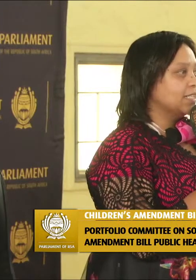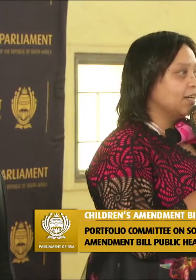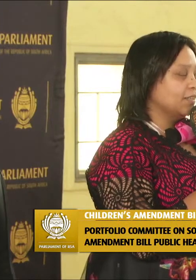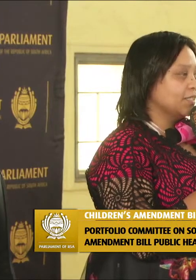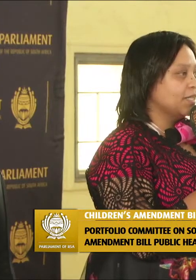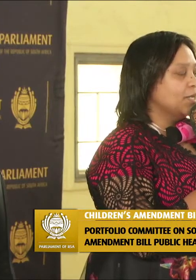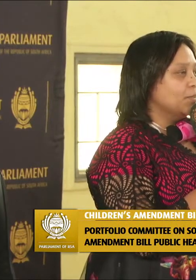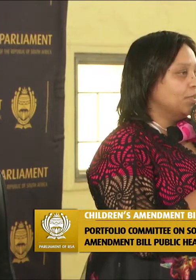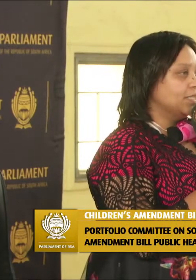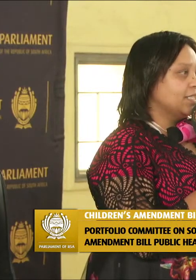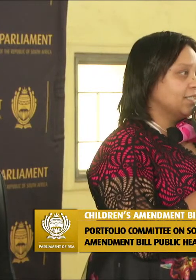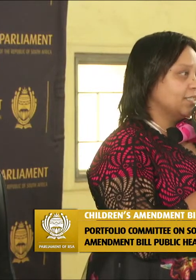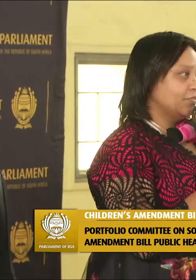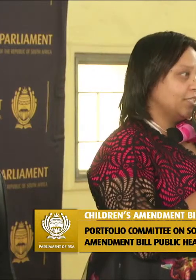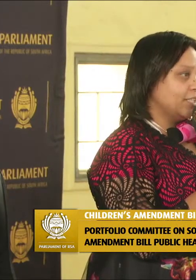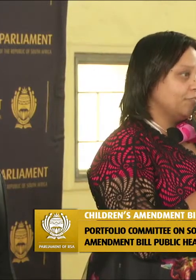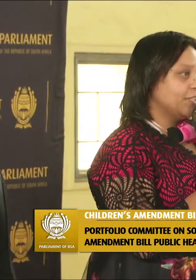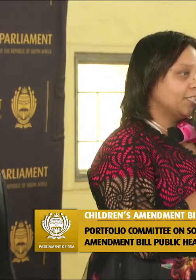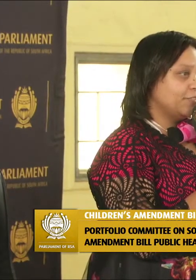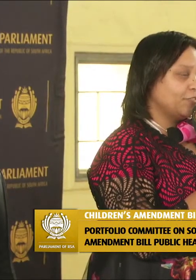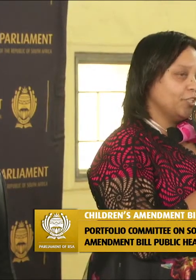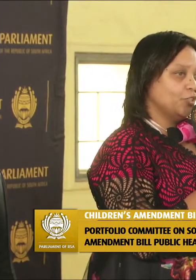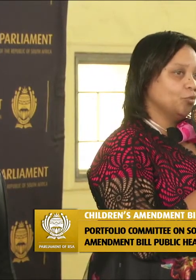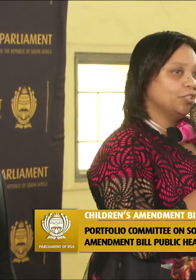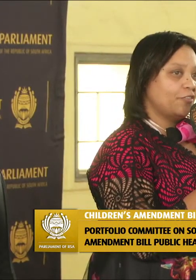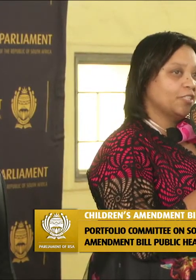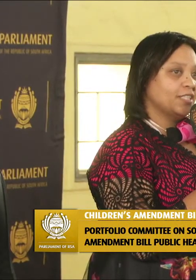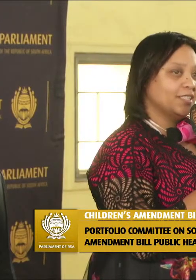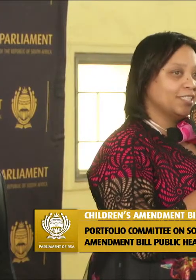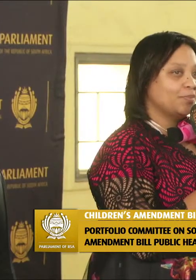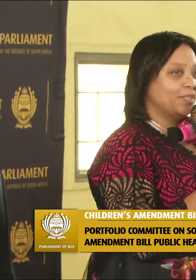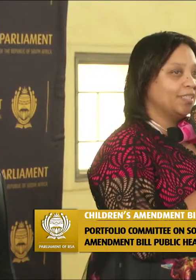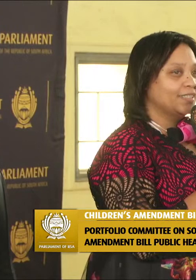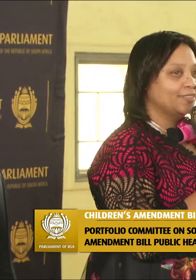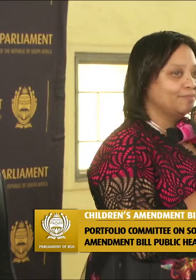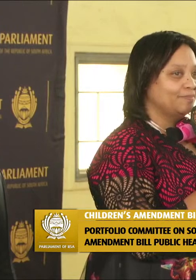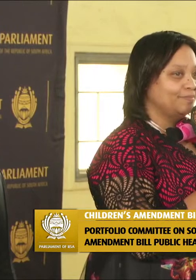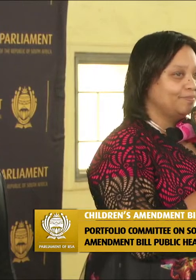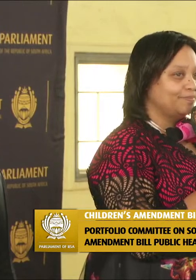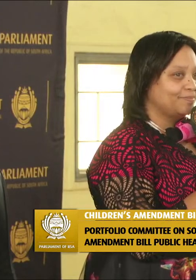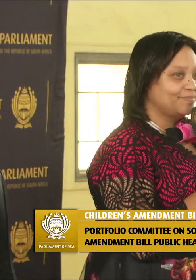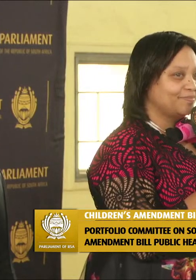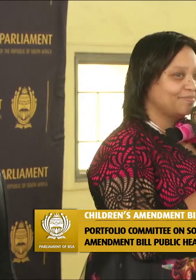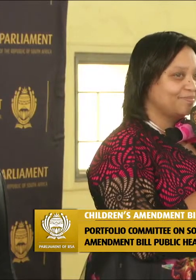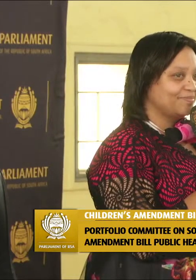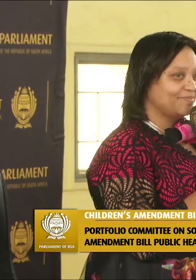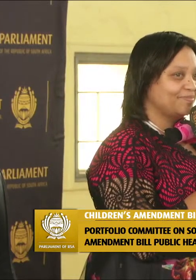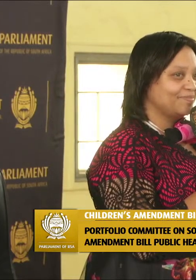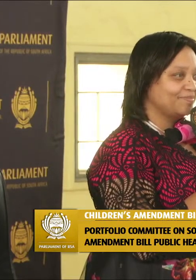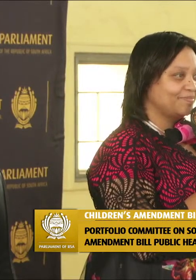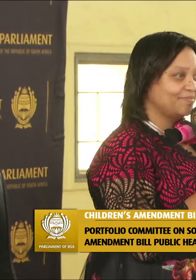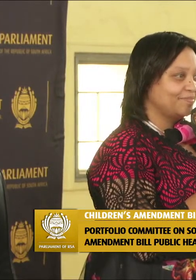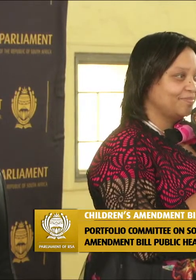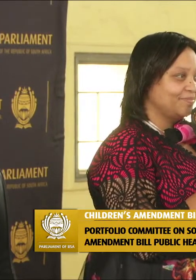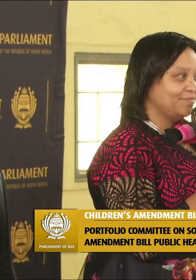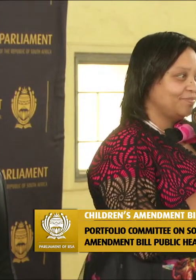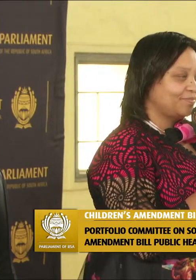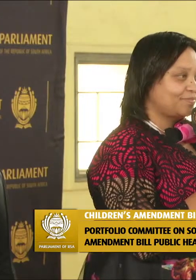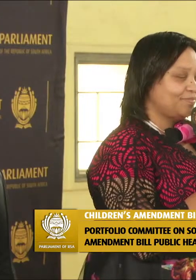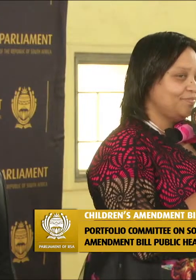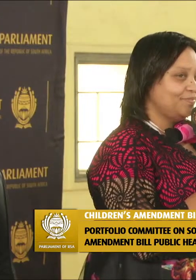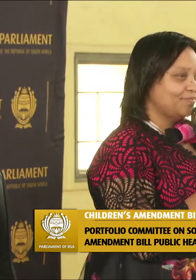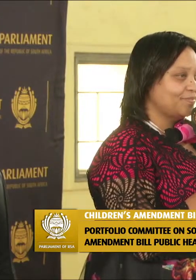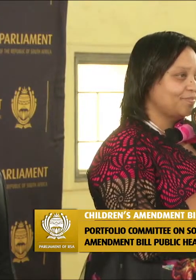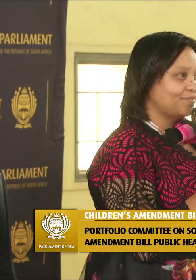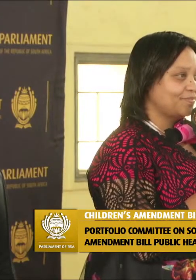en uitdagings binne die kinderwet effektief en doeltreffend aan te spreek. We are here today to present to you the Children's